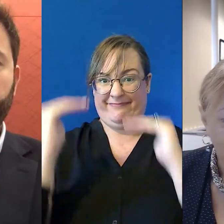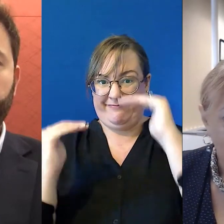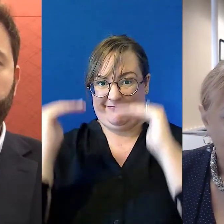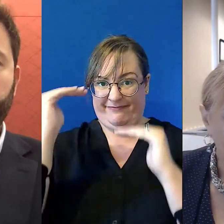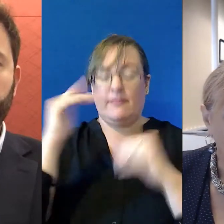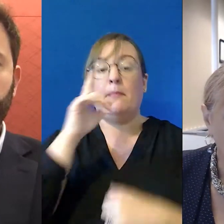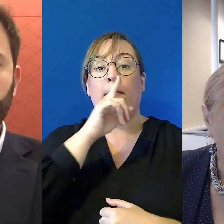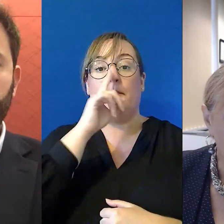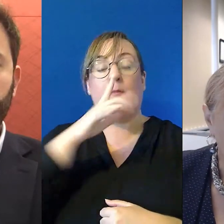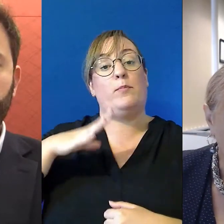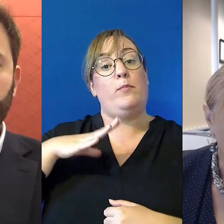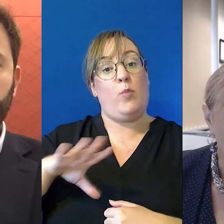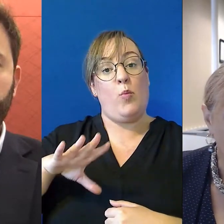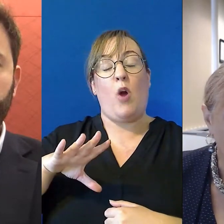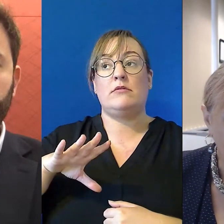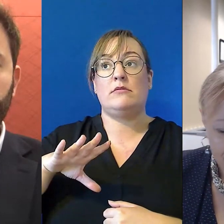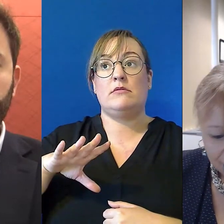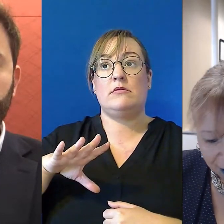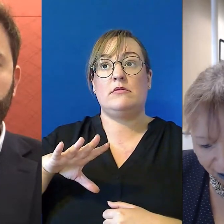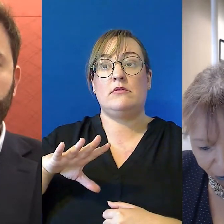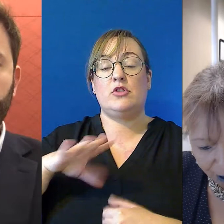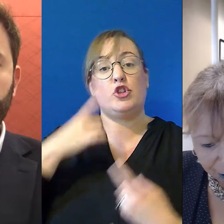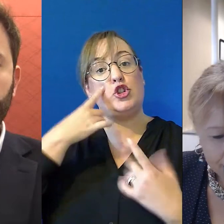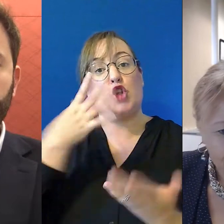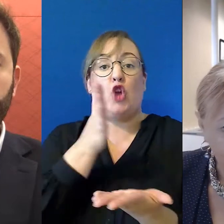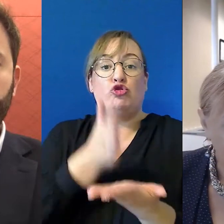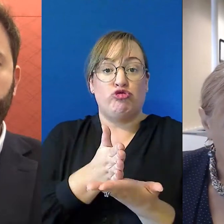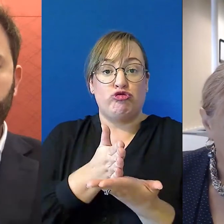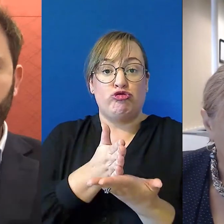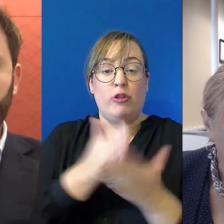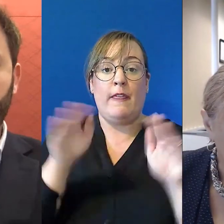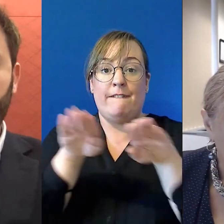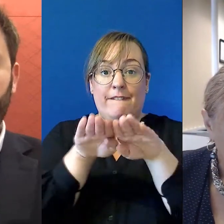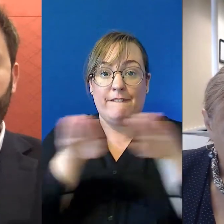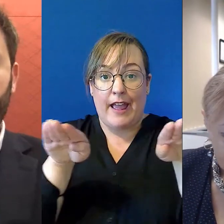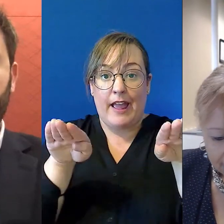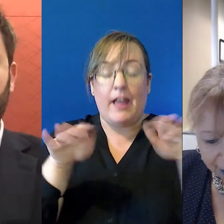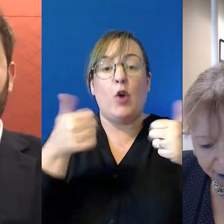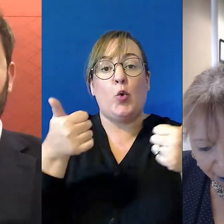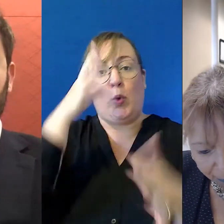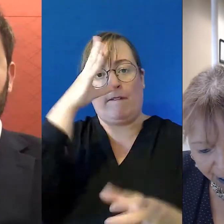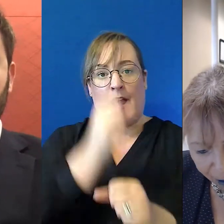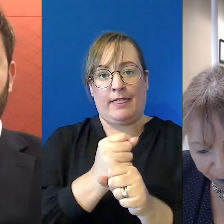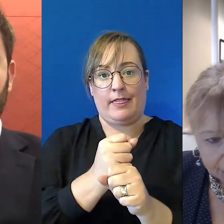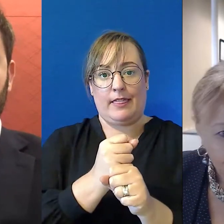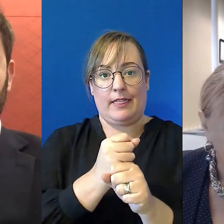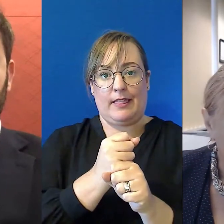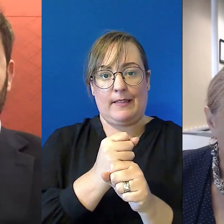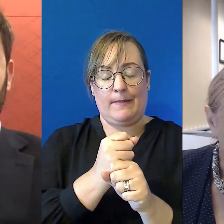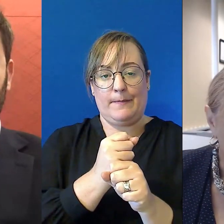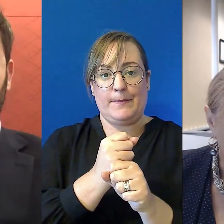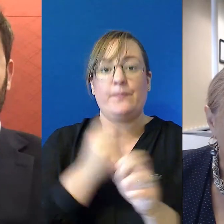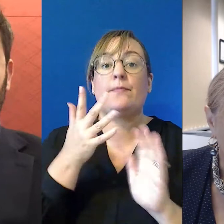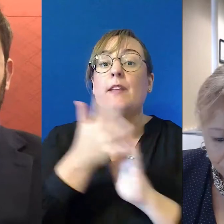to act towards each other honestly, reasonably, and in good faith. And that must mean knowing